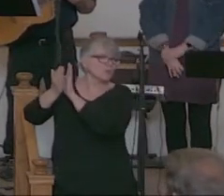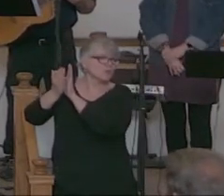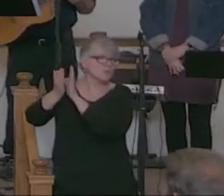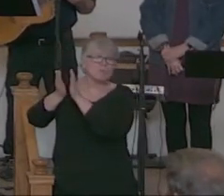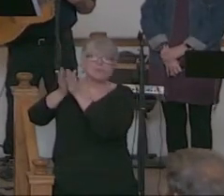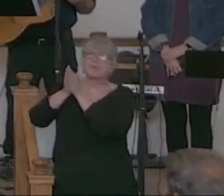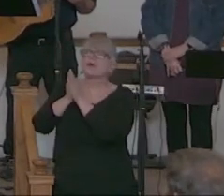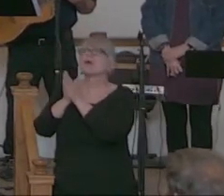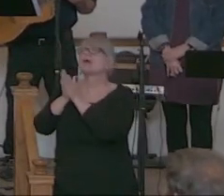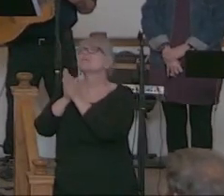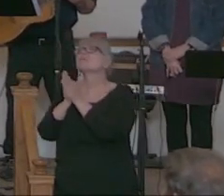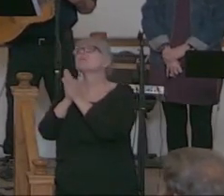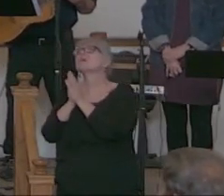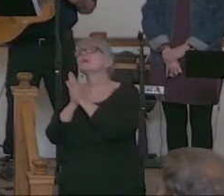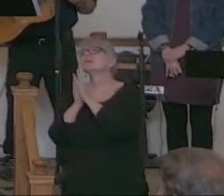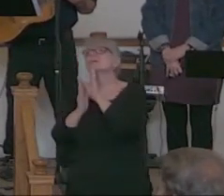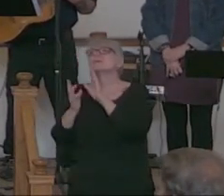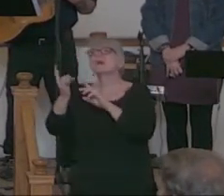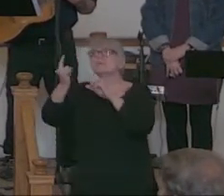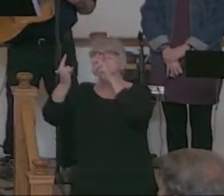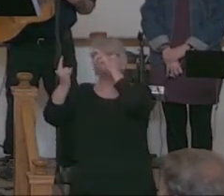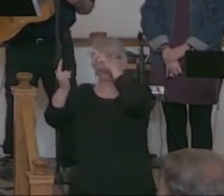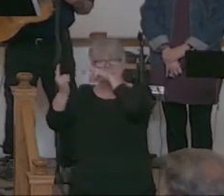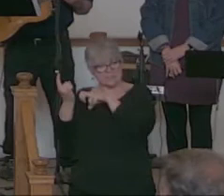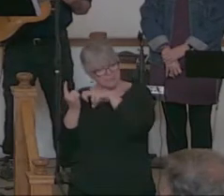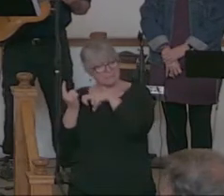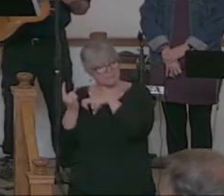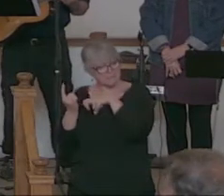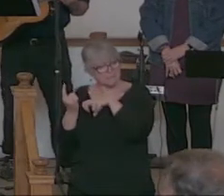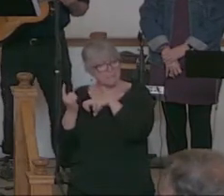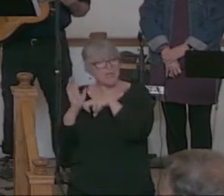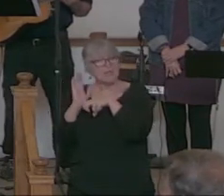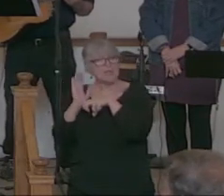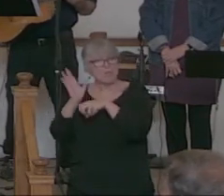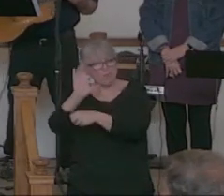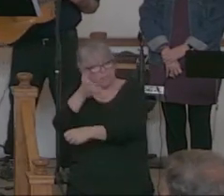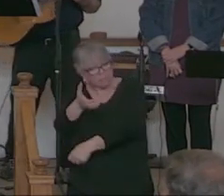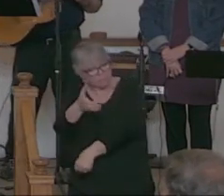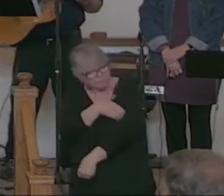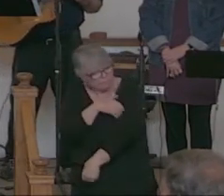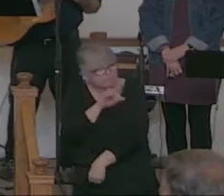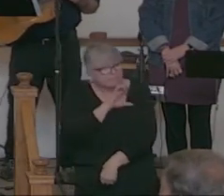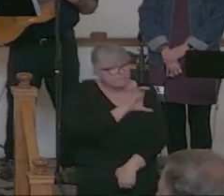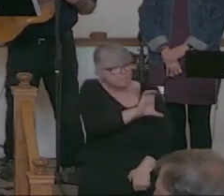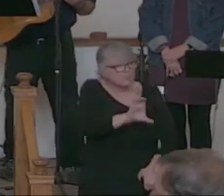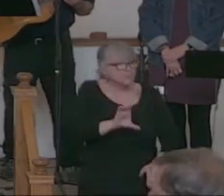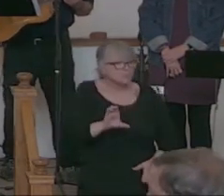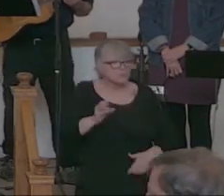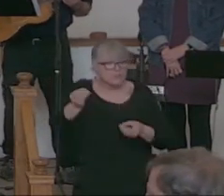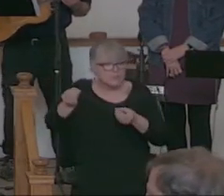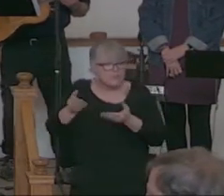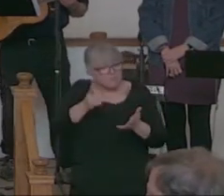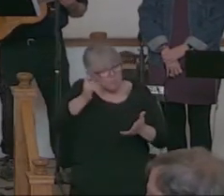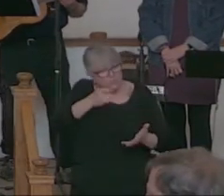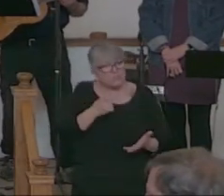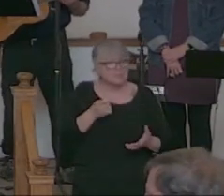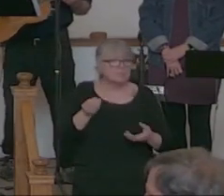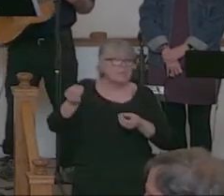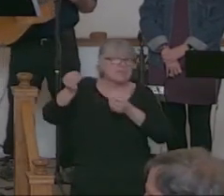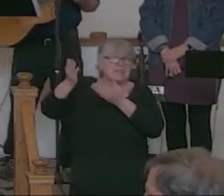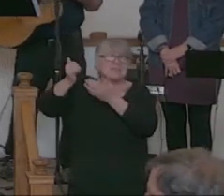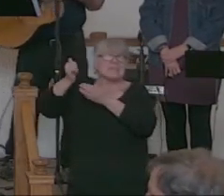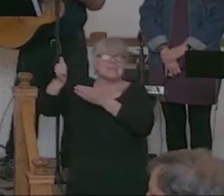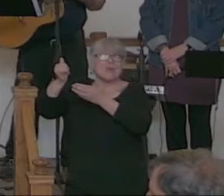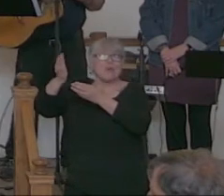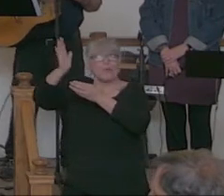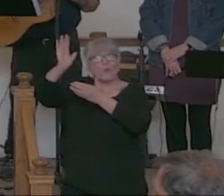and we just sit before him, he will give us the strength, give us the wisdom. He'll give us his presence that we can